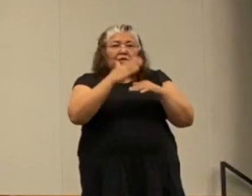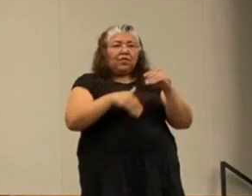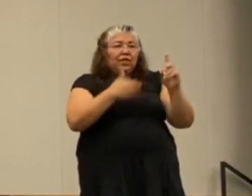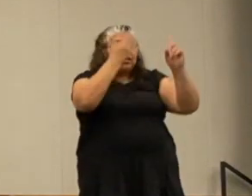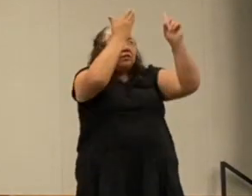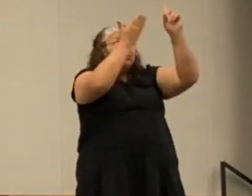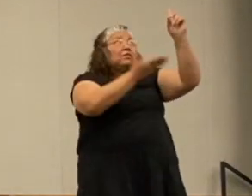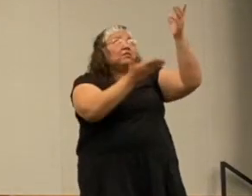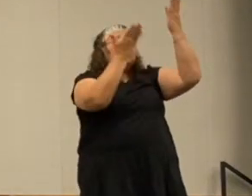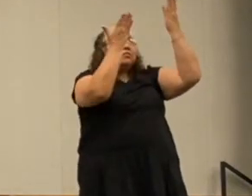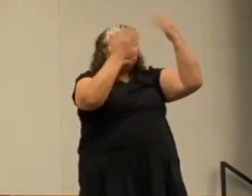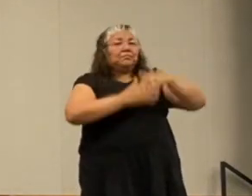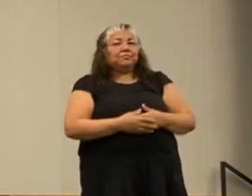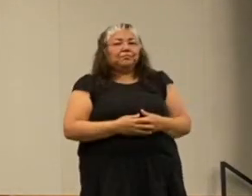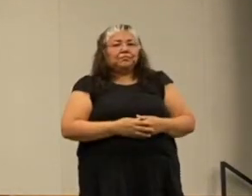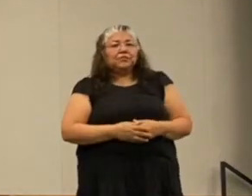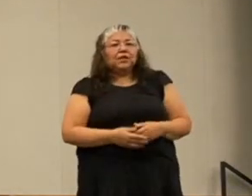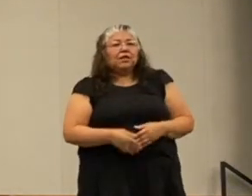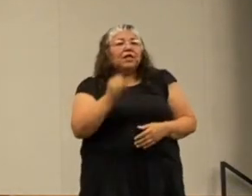me.